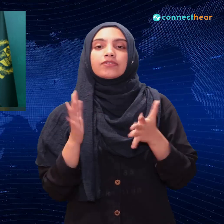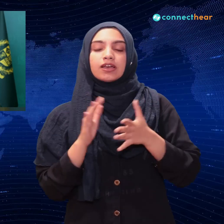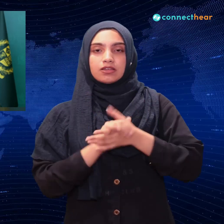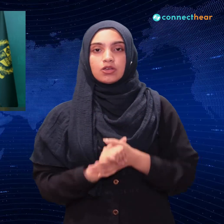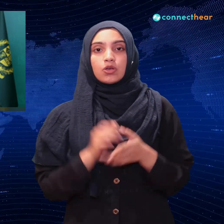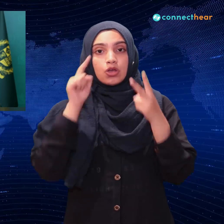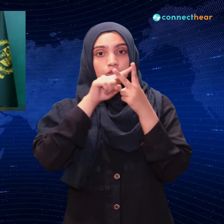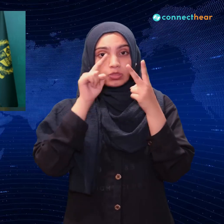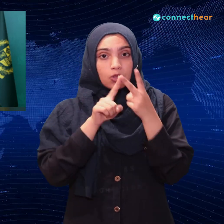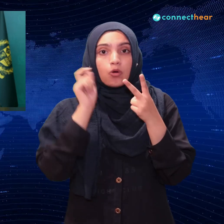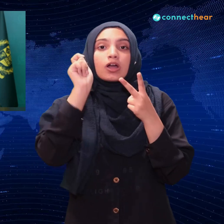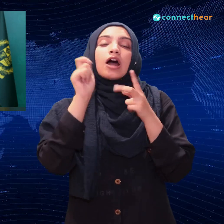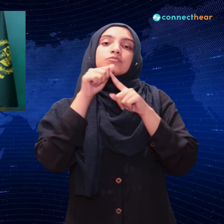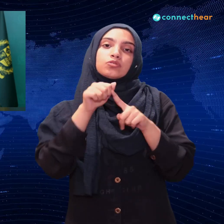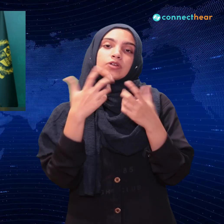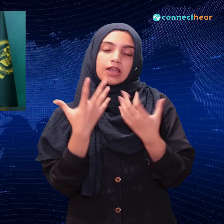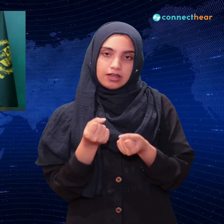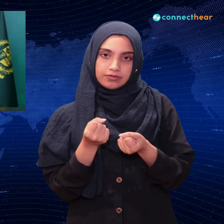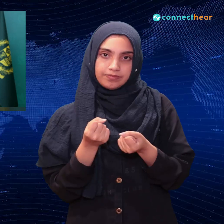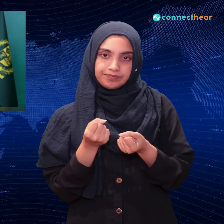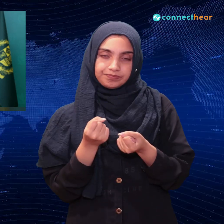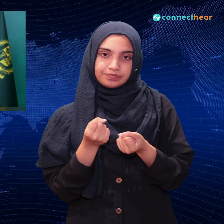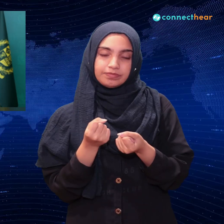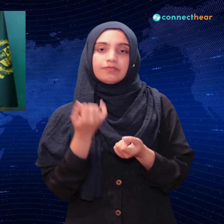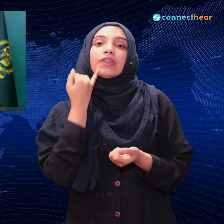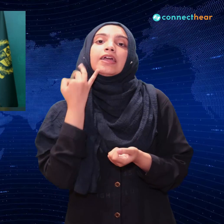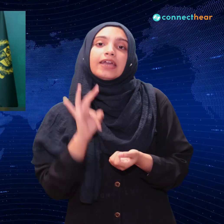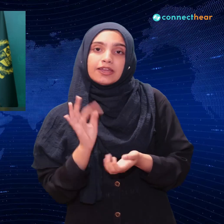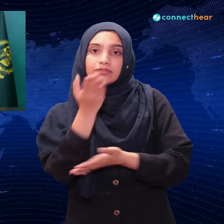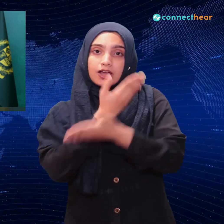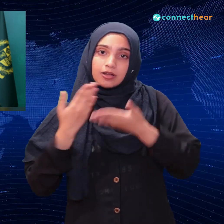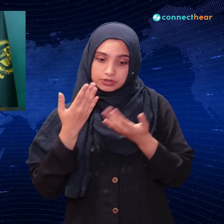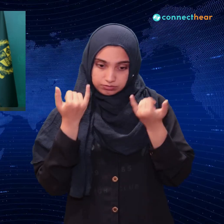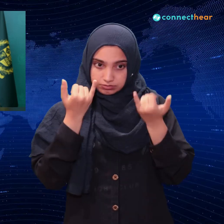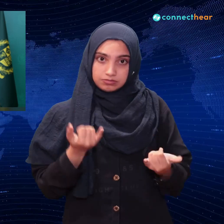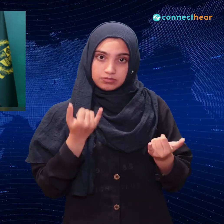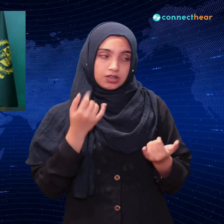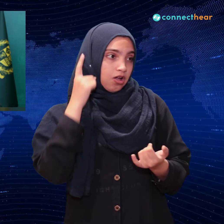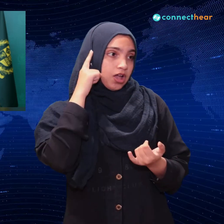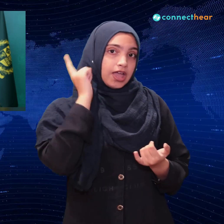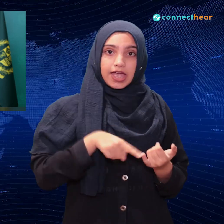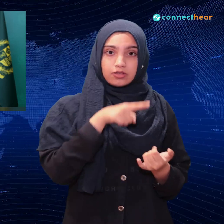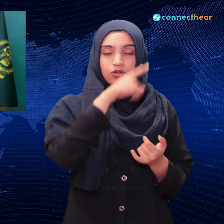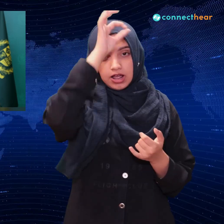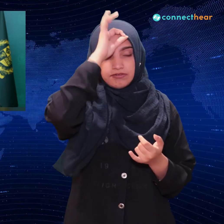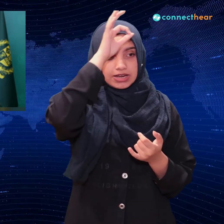take. If we neglect Afghanistan right now, according to the